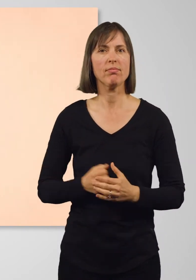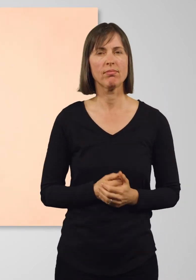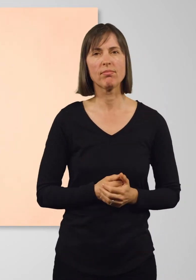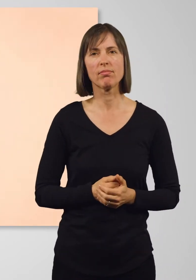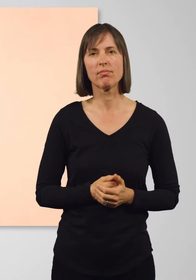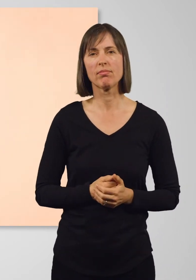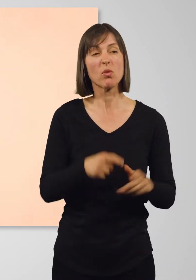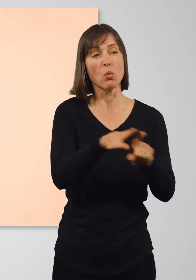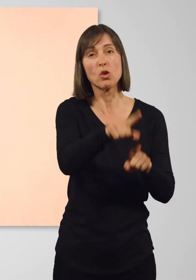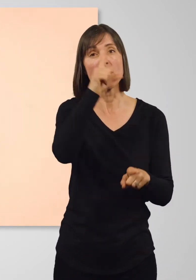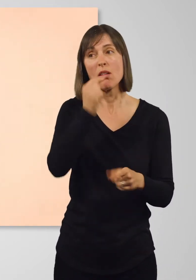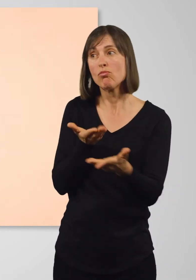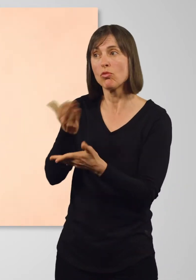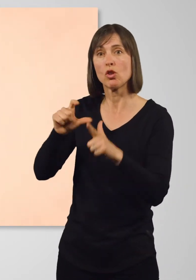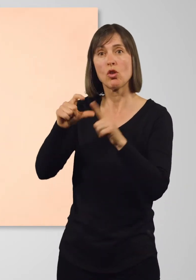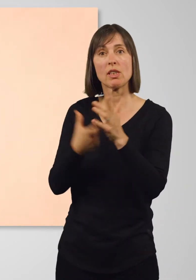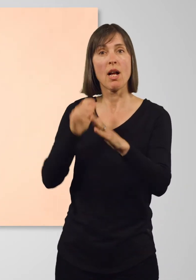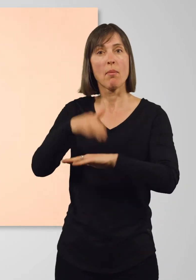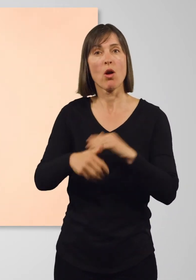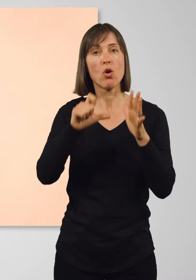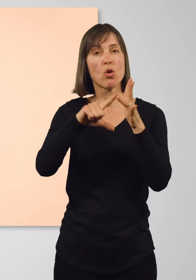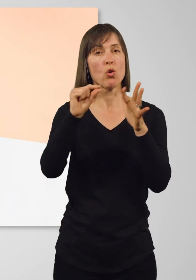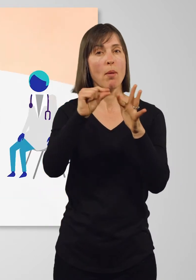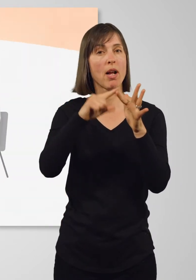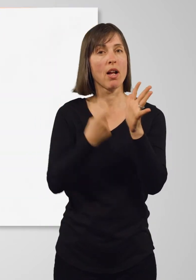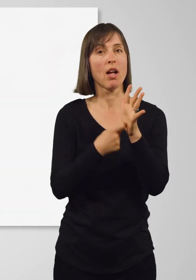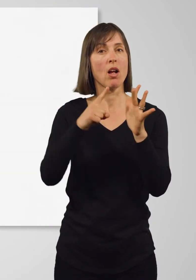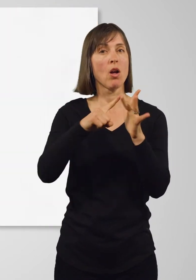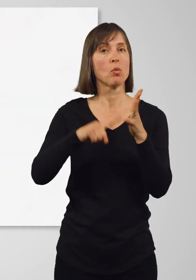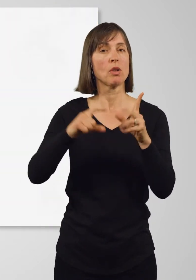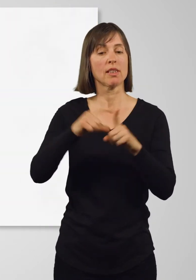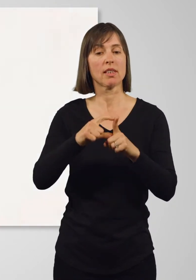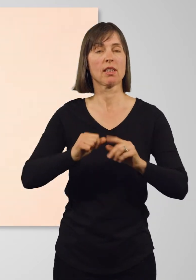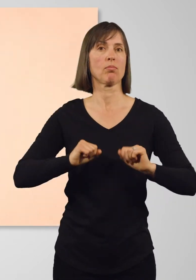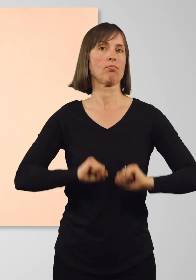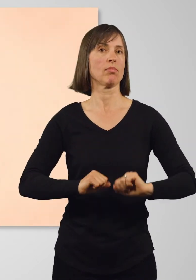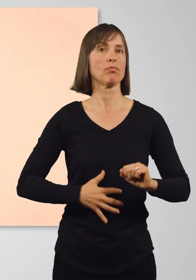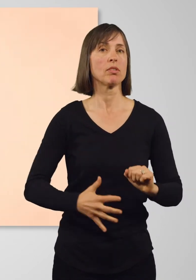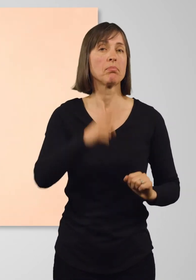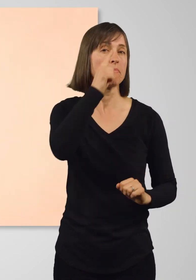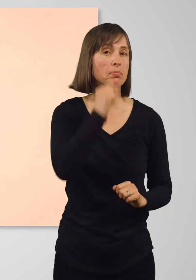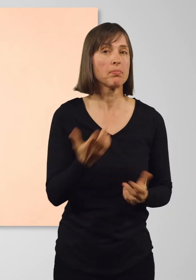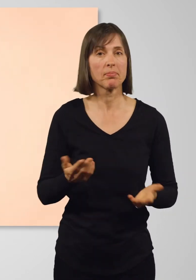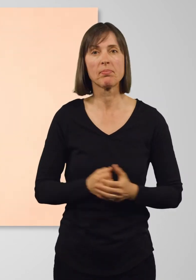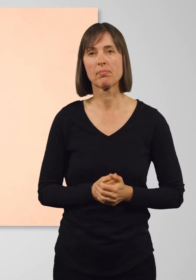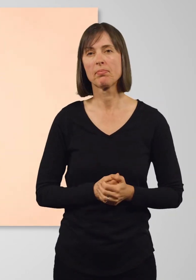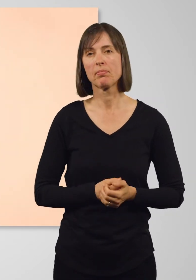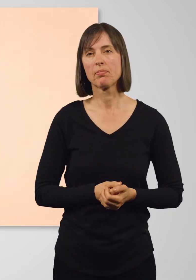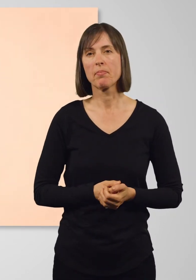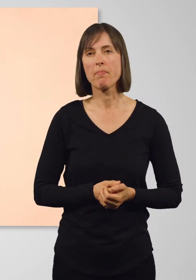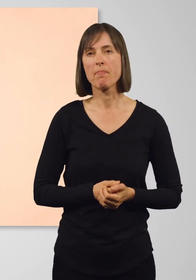to be taken as soon as possible if it is to work. Speak to your doctor about the copper IUD option.